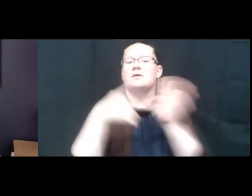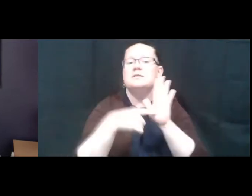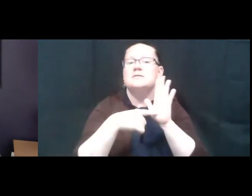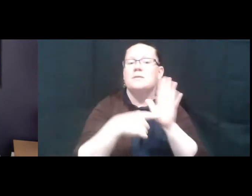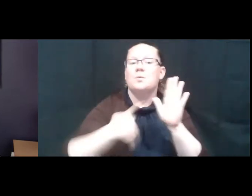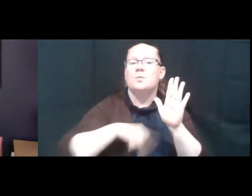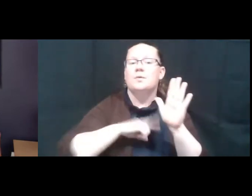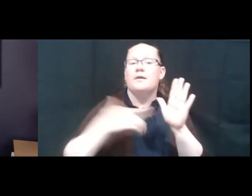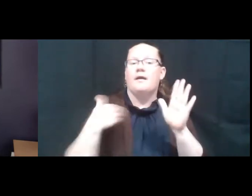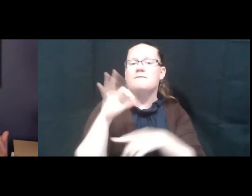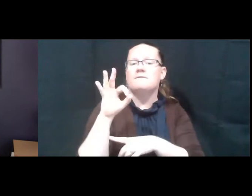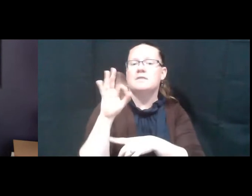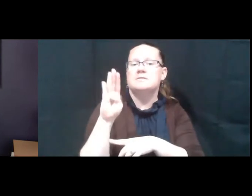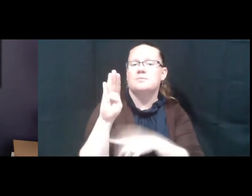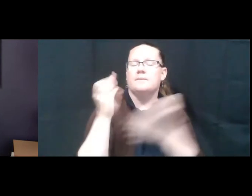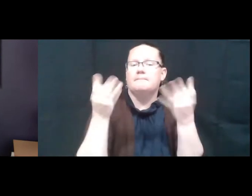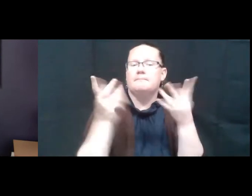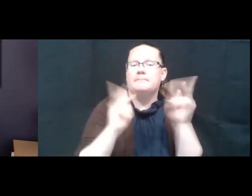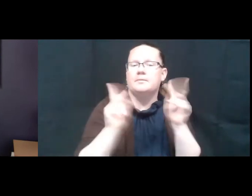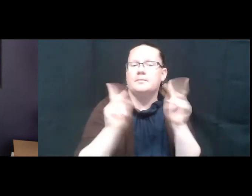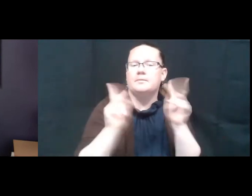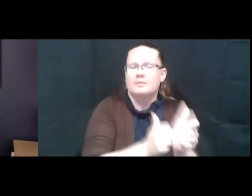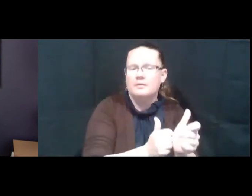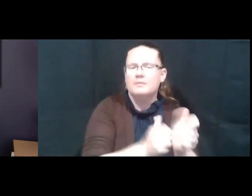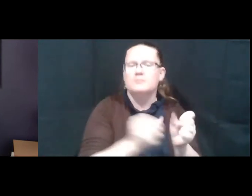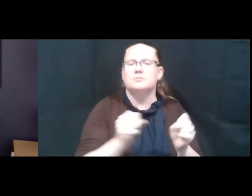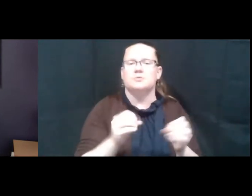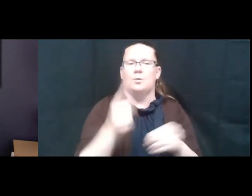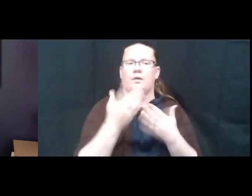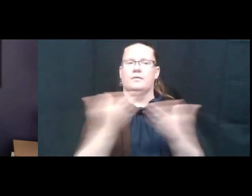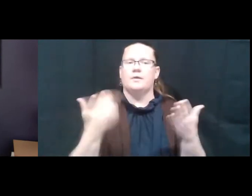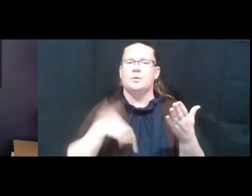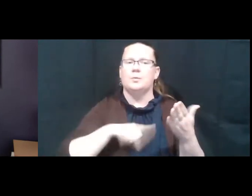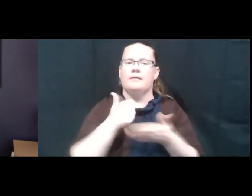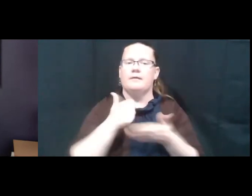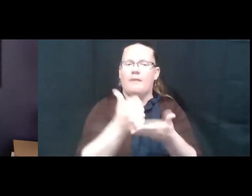followers. So one of the ways that we can help organizations that we feel we can